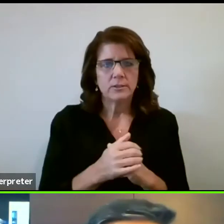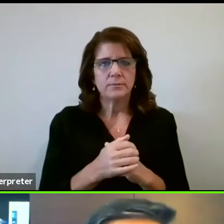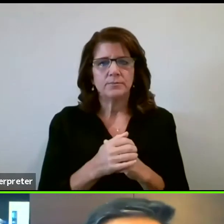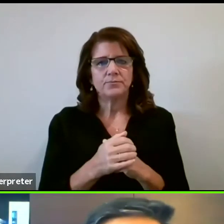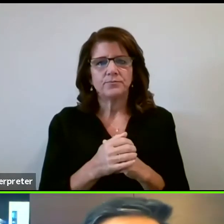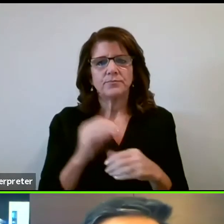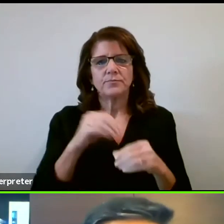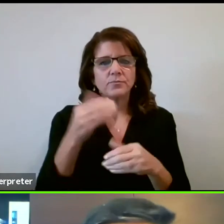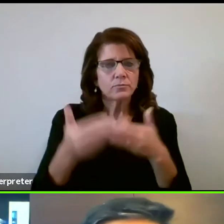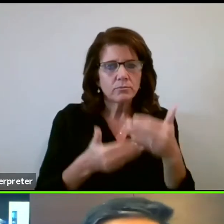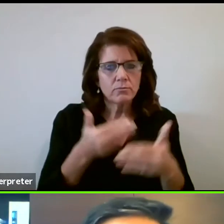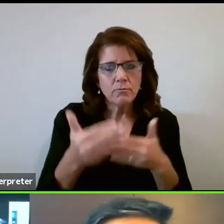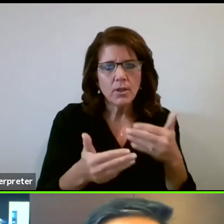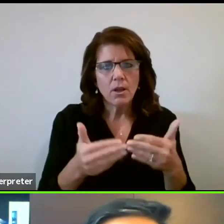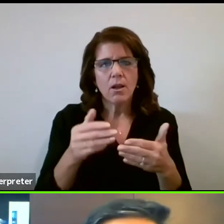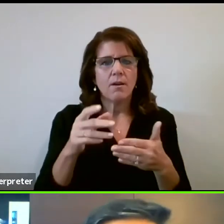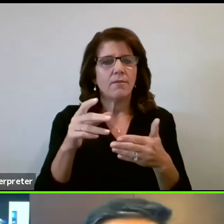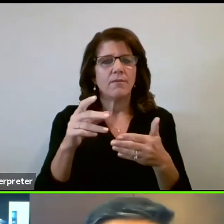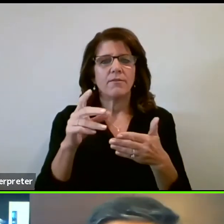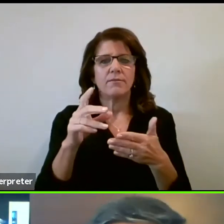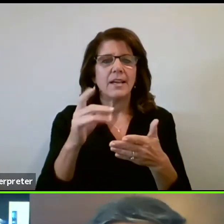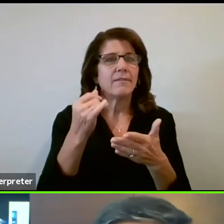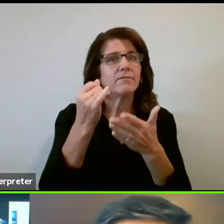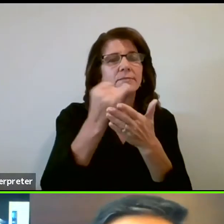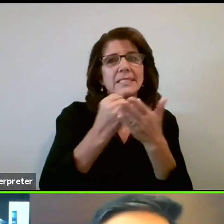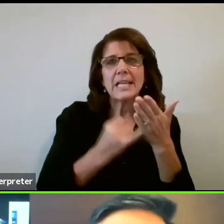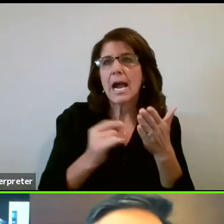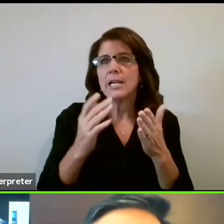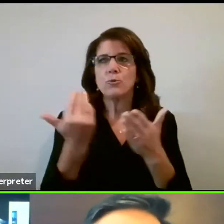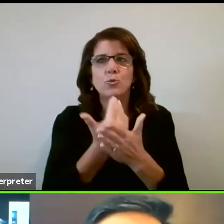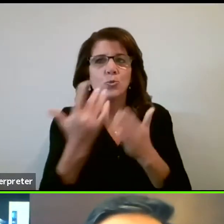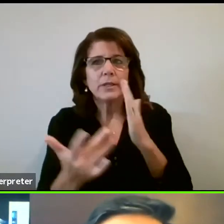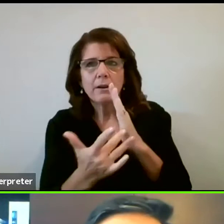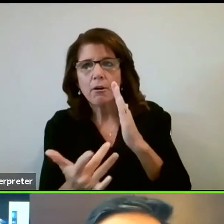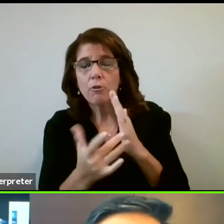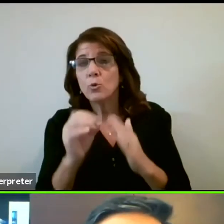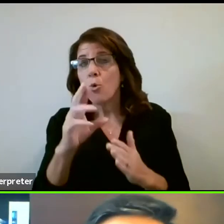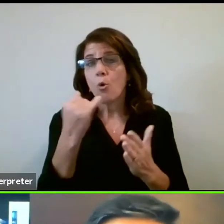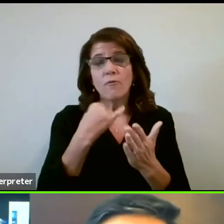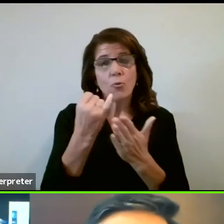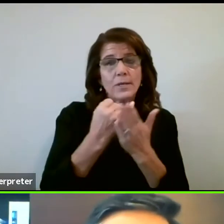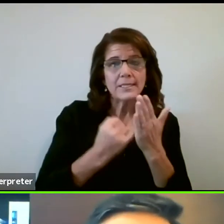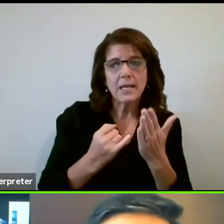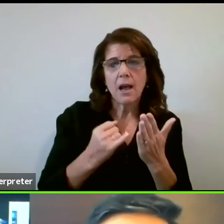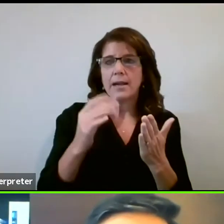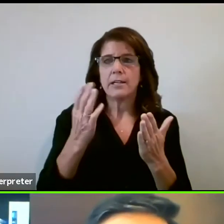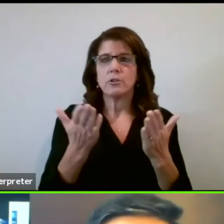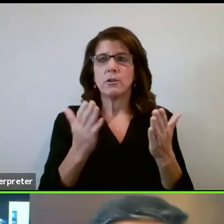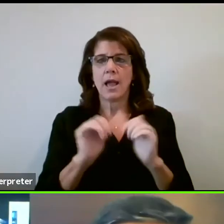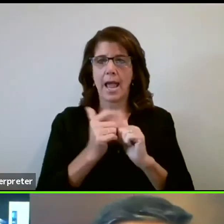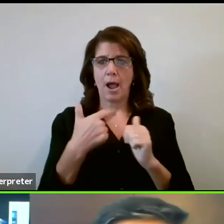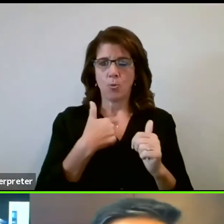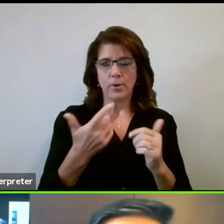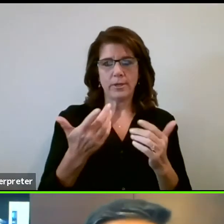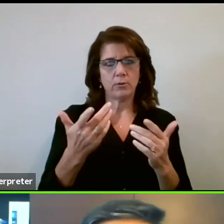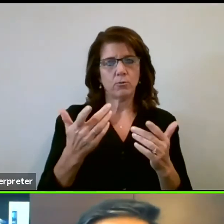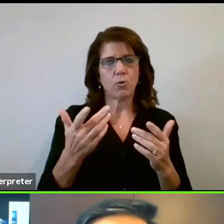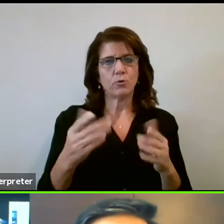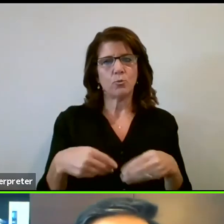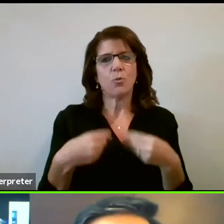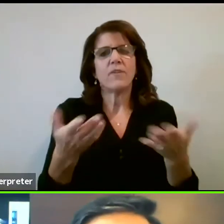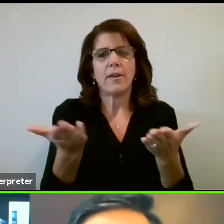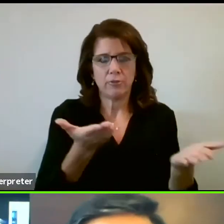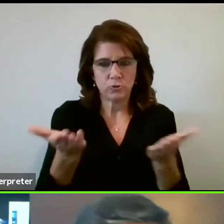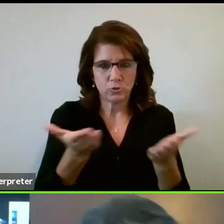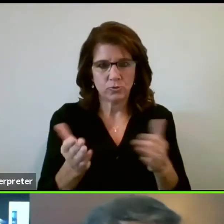in the process of design, whether we're designing a technology or we're designing a service delivery modality